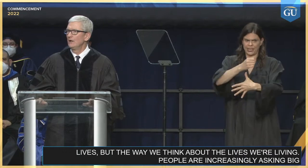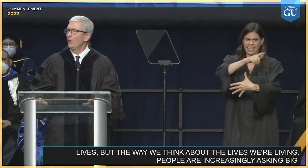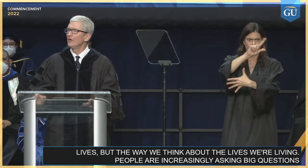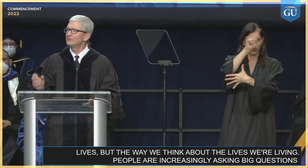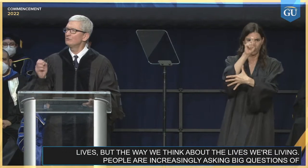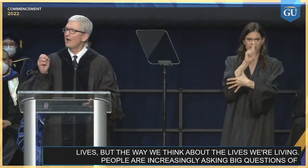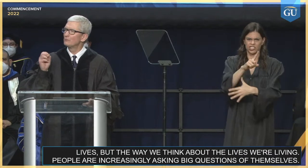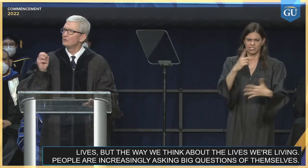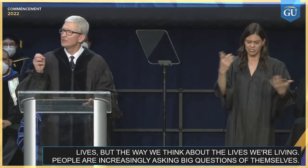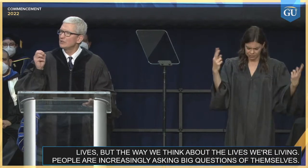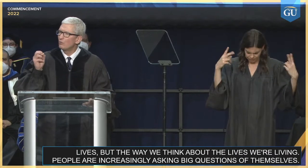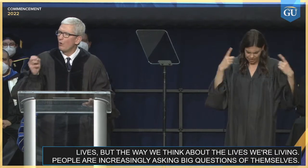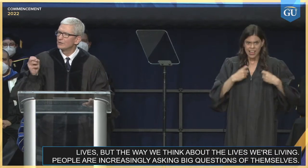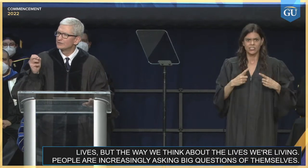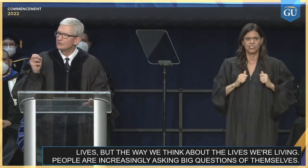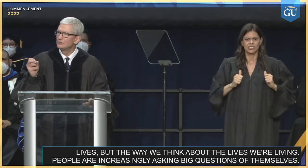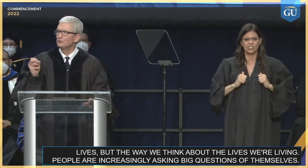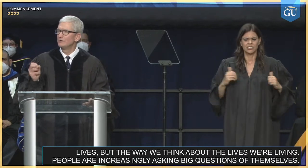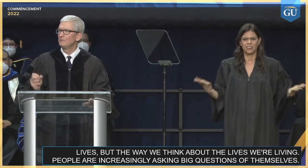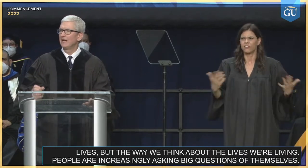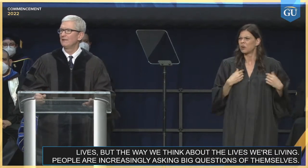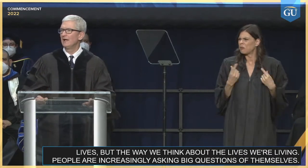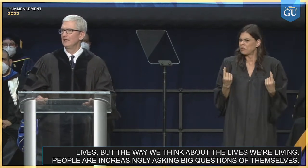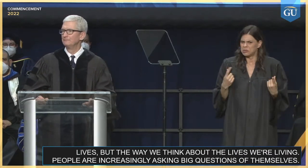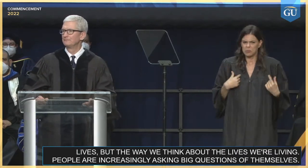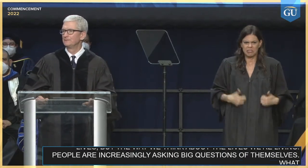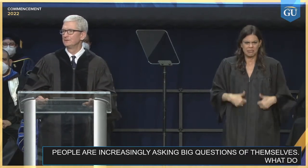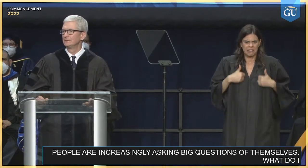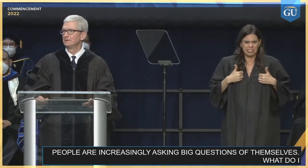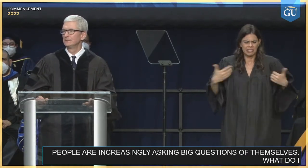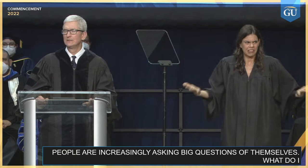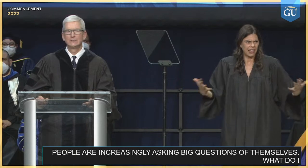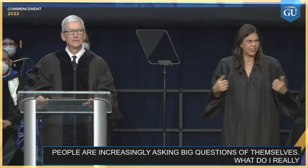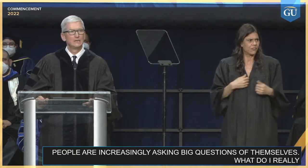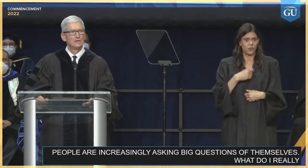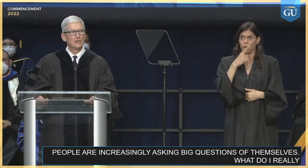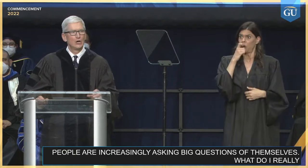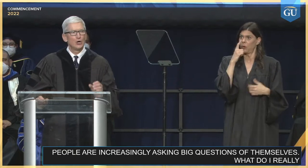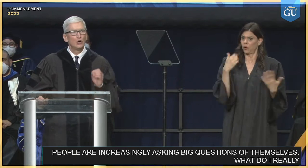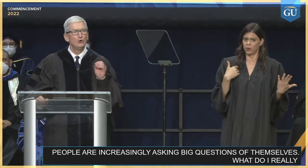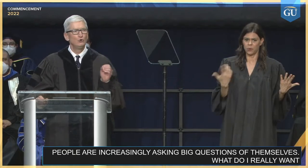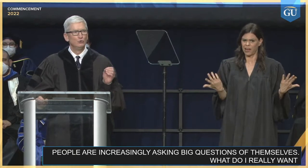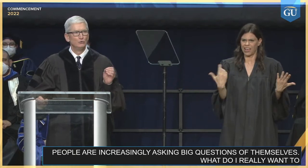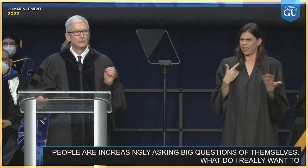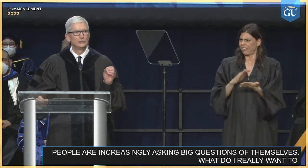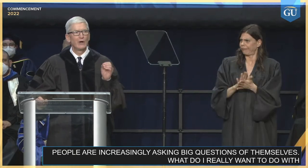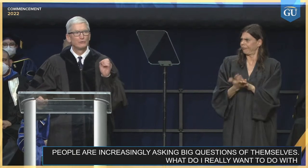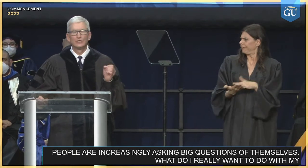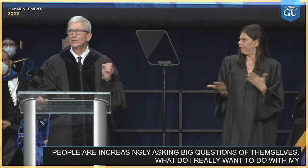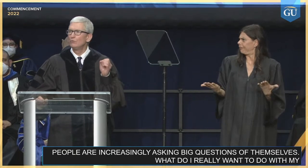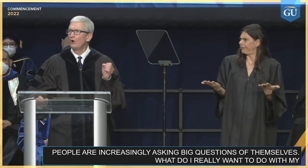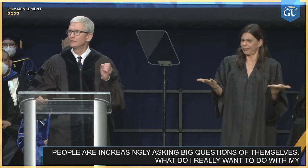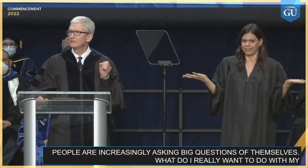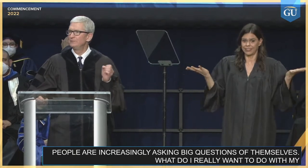What do I really want to do with my life? Who do I really want to be?